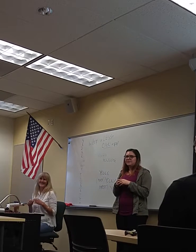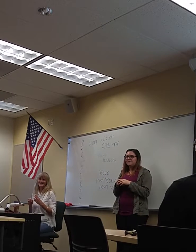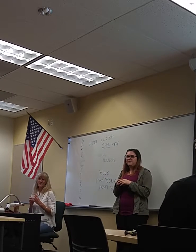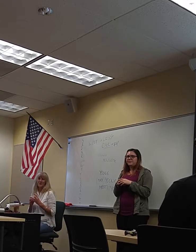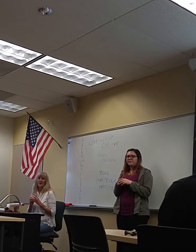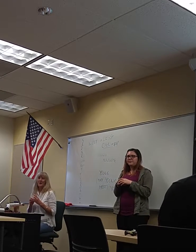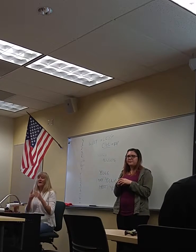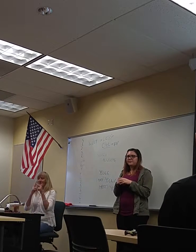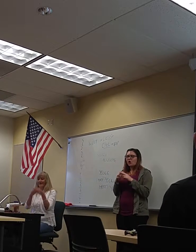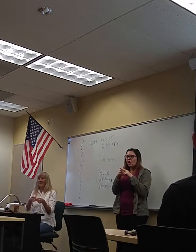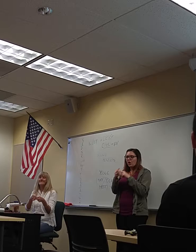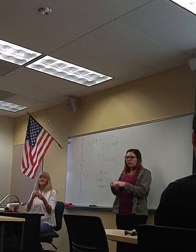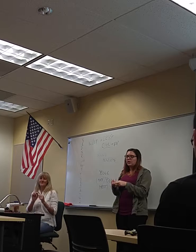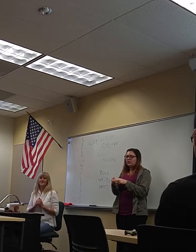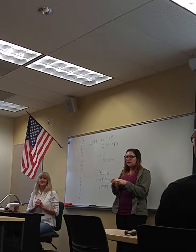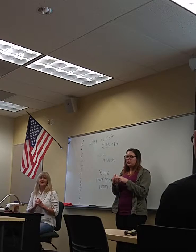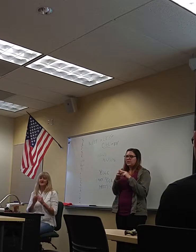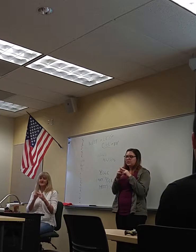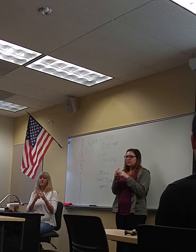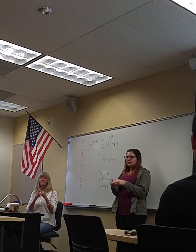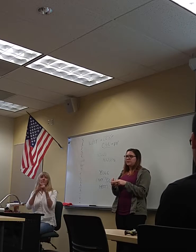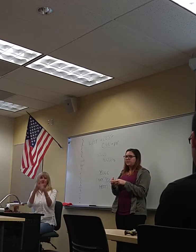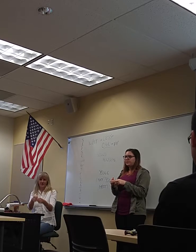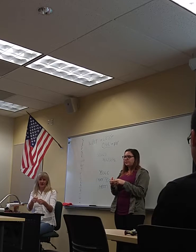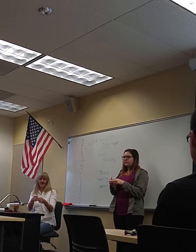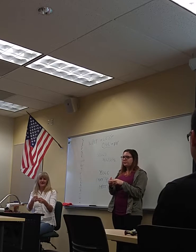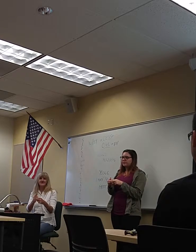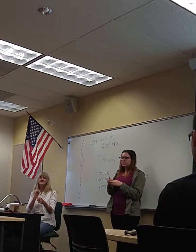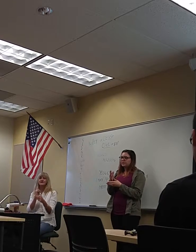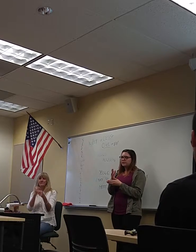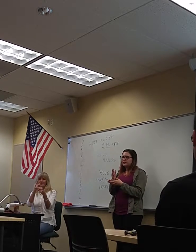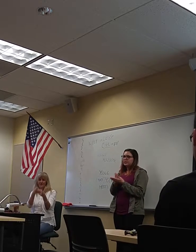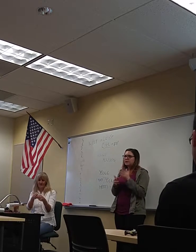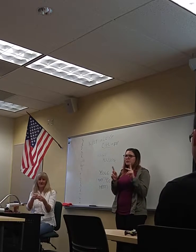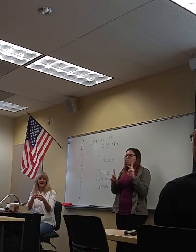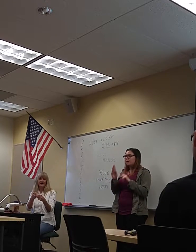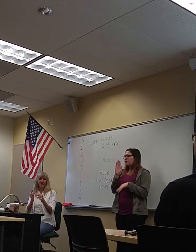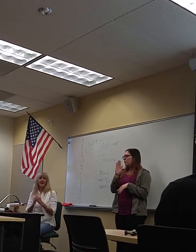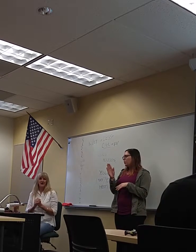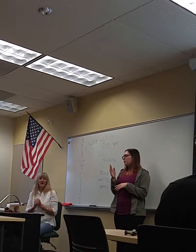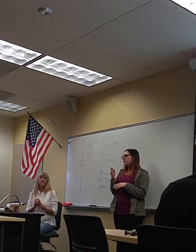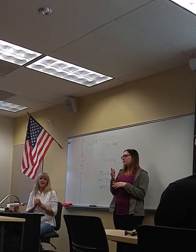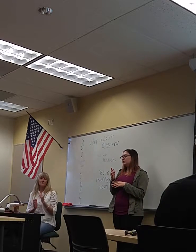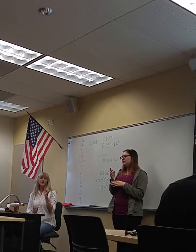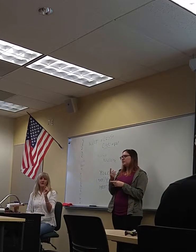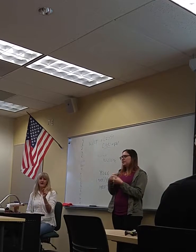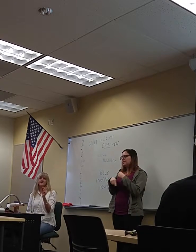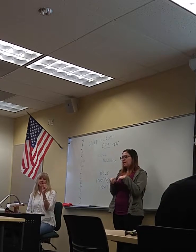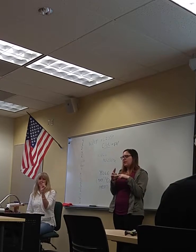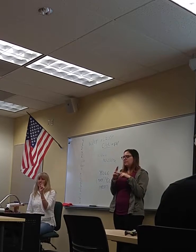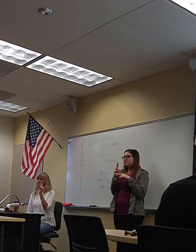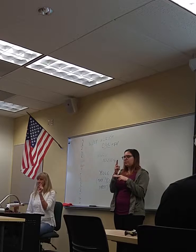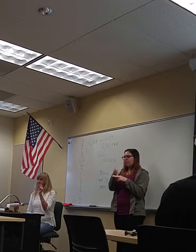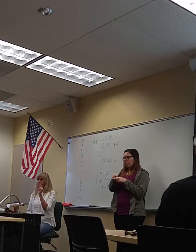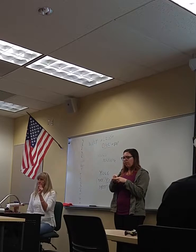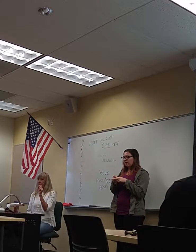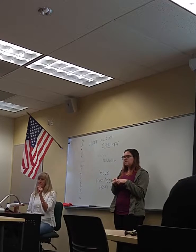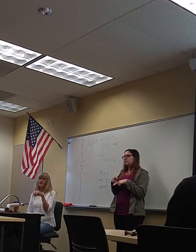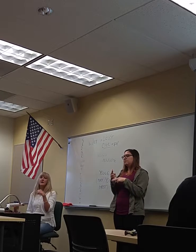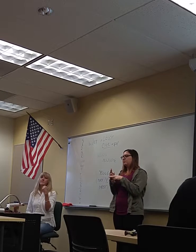So it's called? Called. Yeah, some people will do it like this, and some people will do it like that. Okay. But it really is part of a noun verb pair,